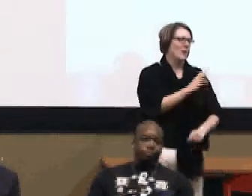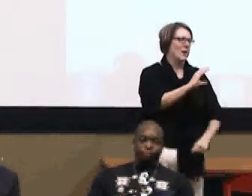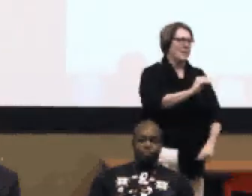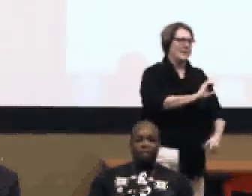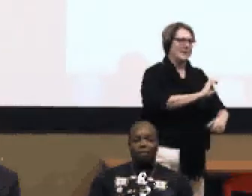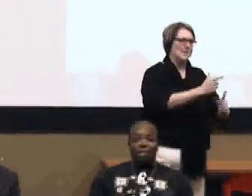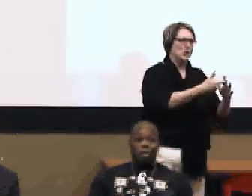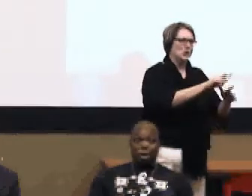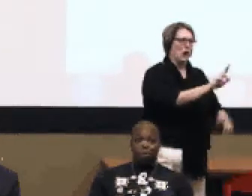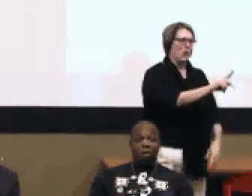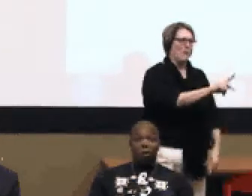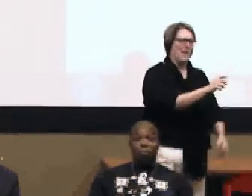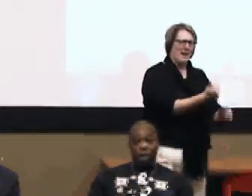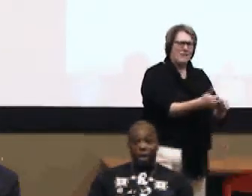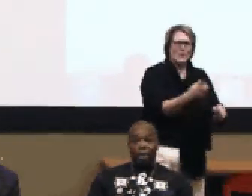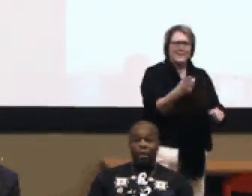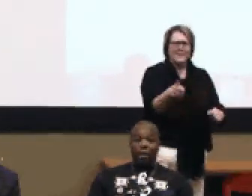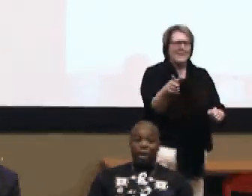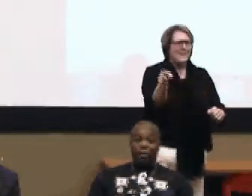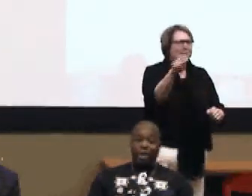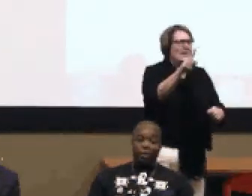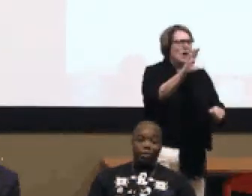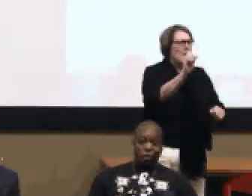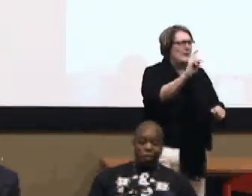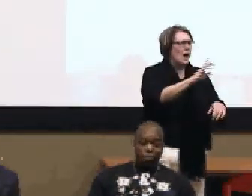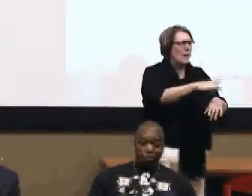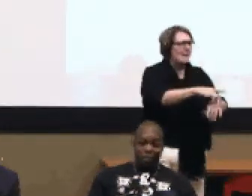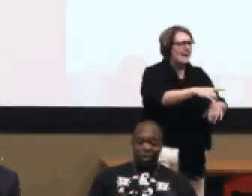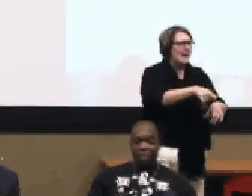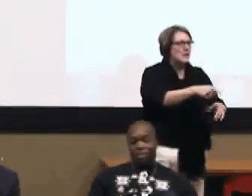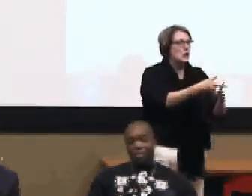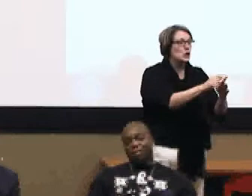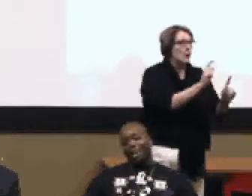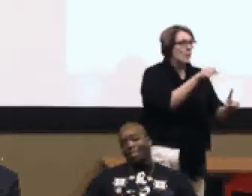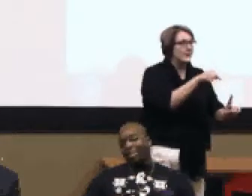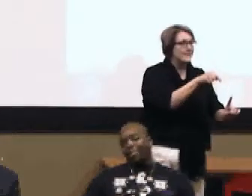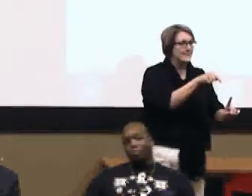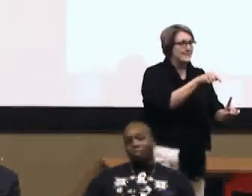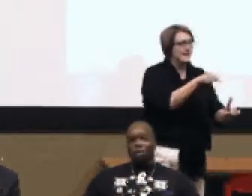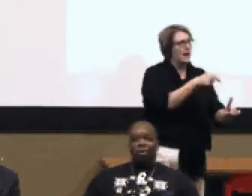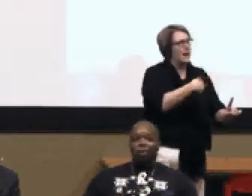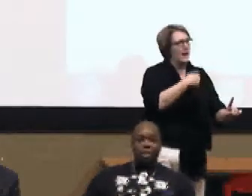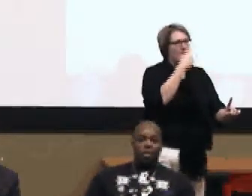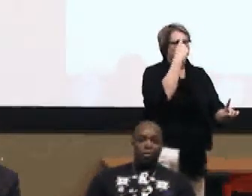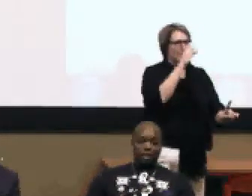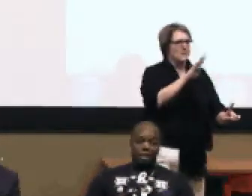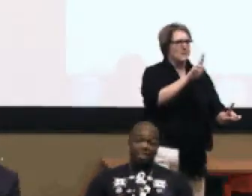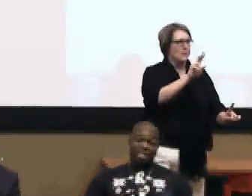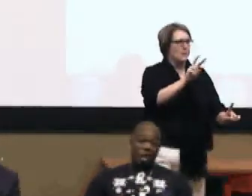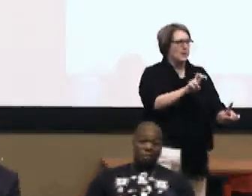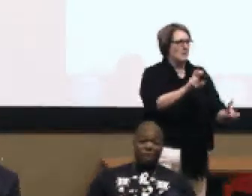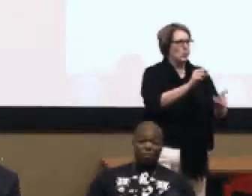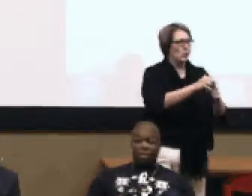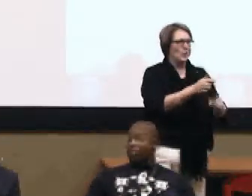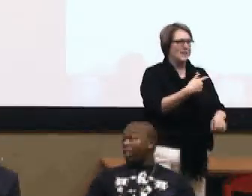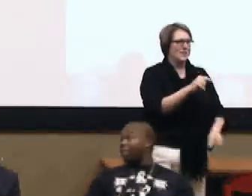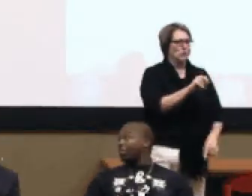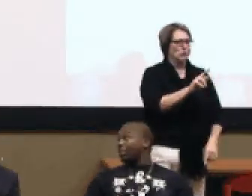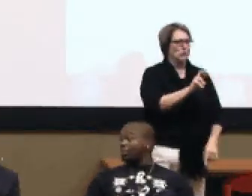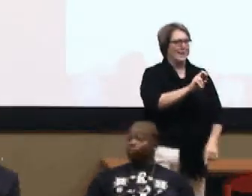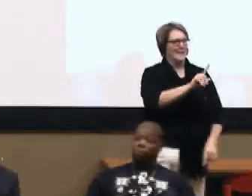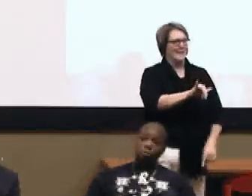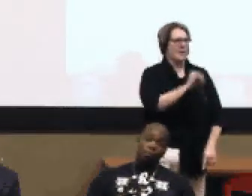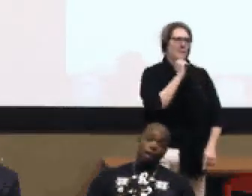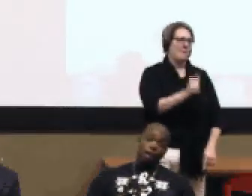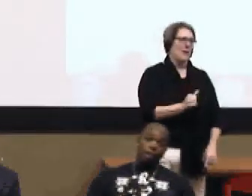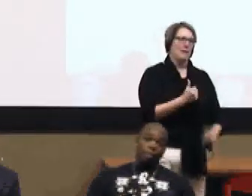startup. Every damn company on the planet has a start point. So I think it's a buzzword, it's trendy. I'm not really a fan of